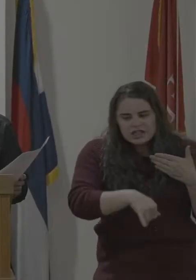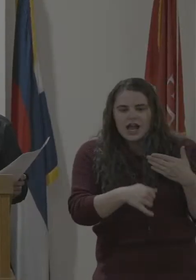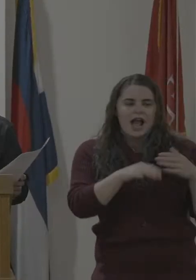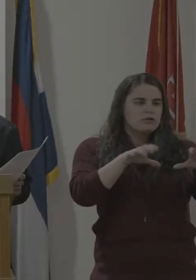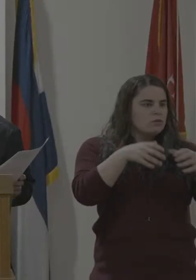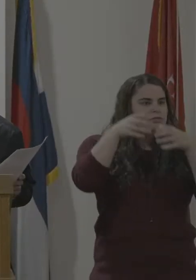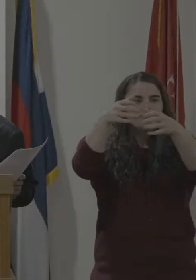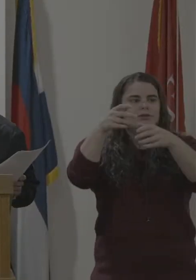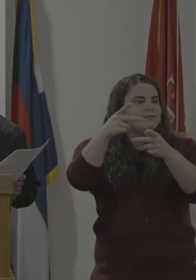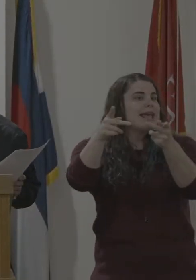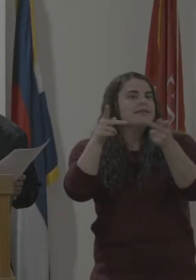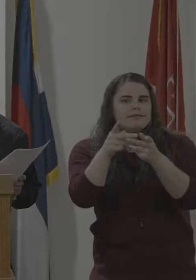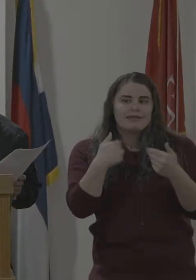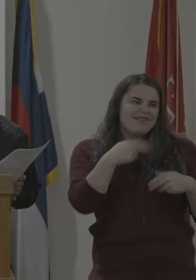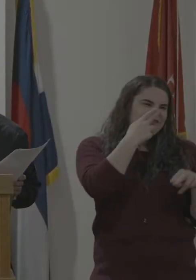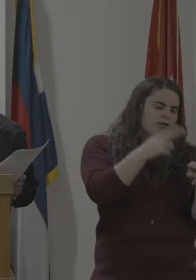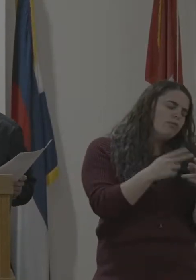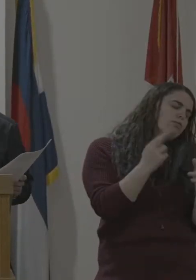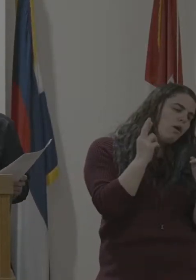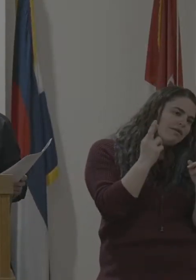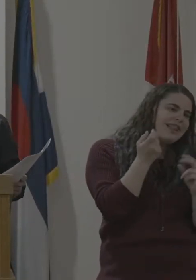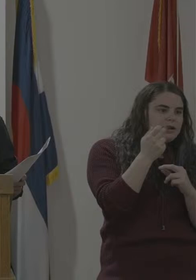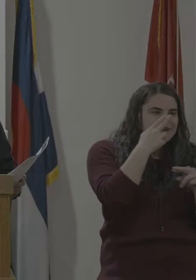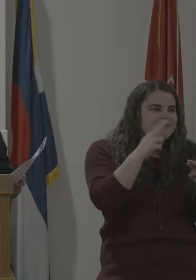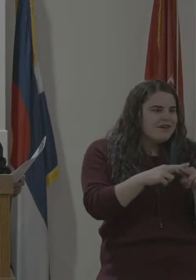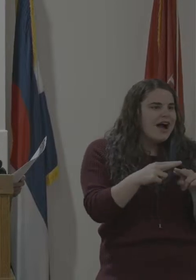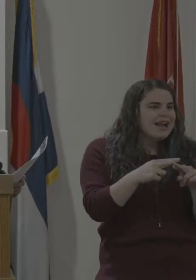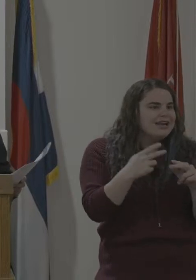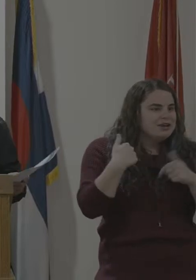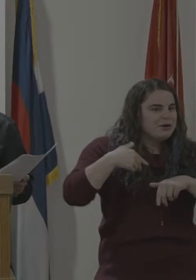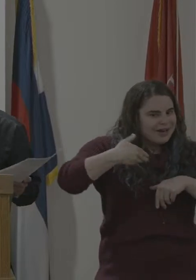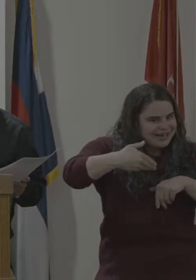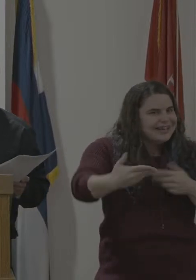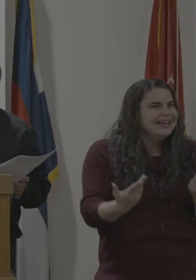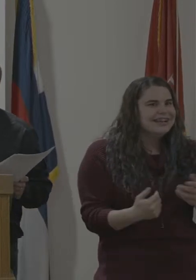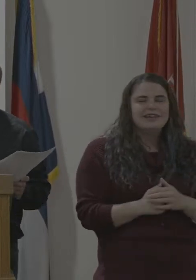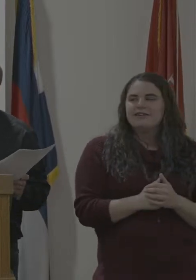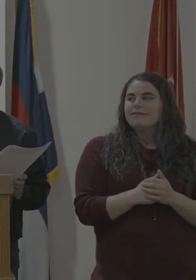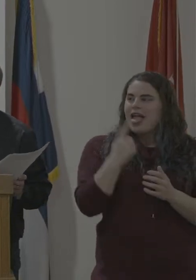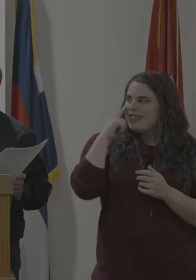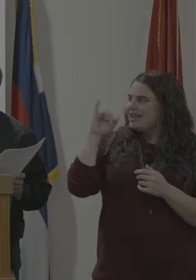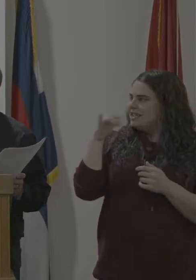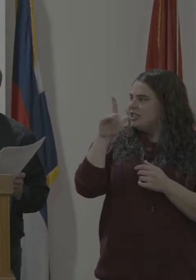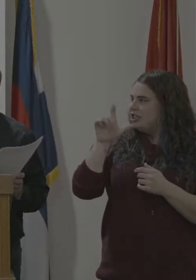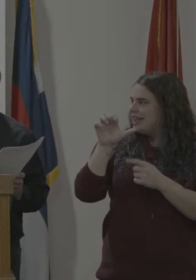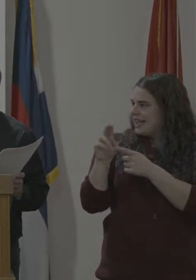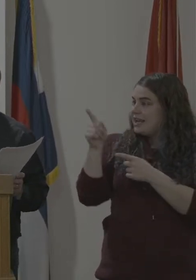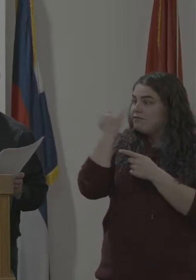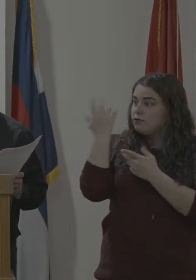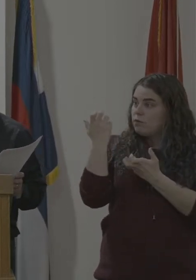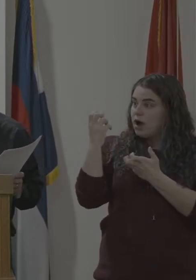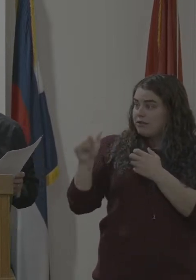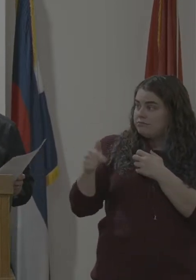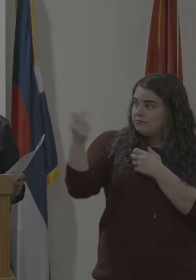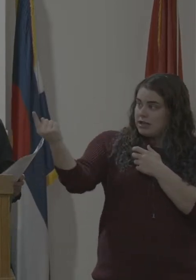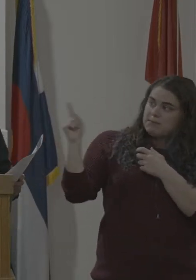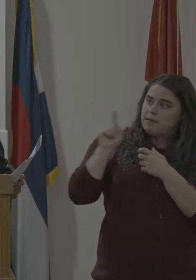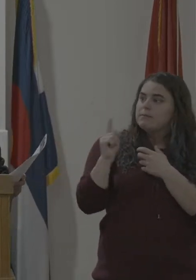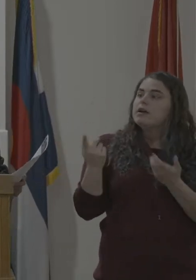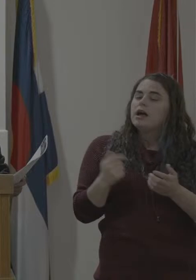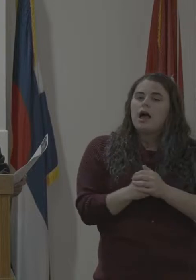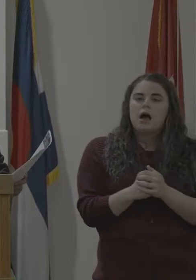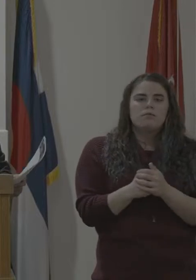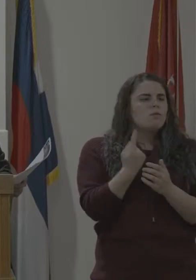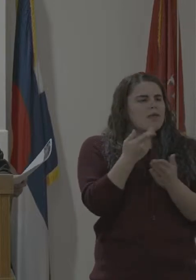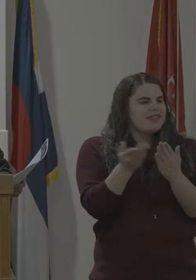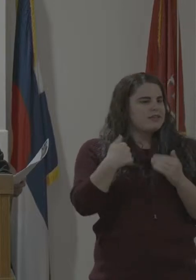some fun, hopefully a little bit of fun throughout the time. So I think, Jillian, if you want to come up, one of the things we do in the